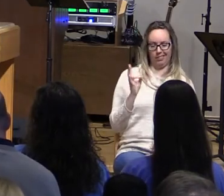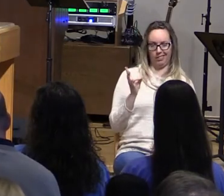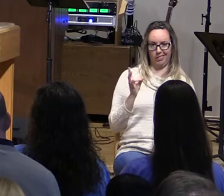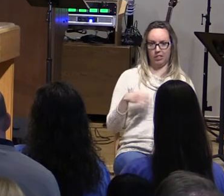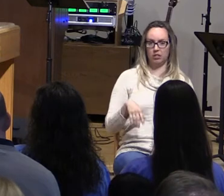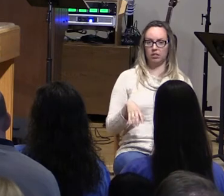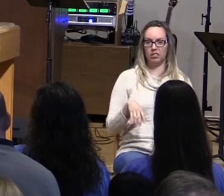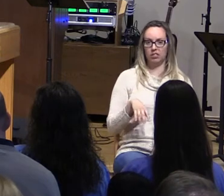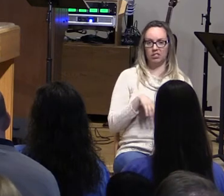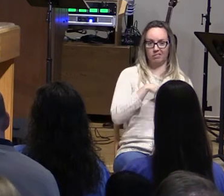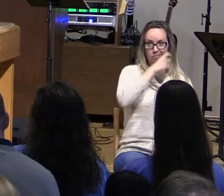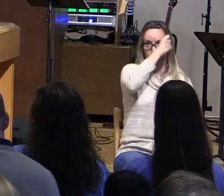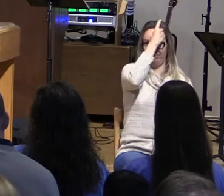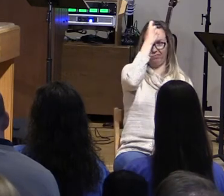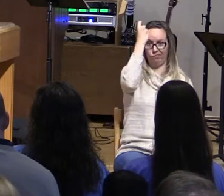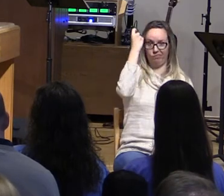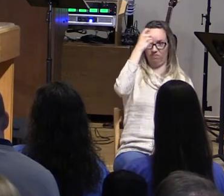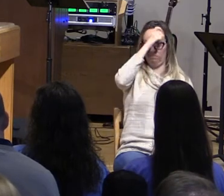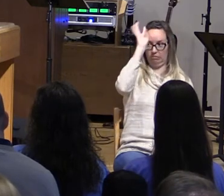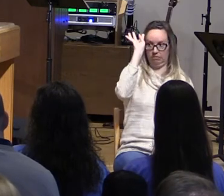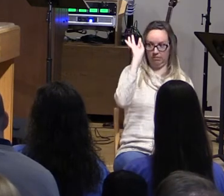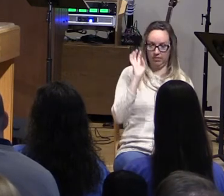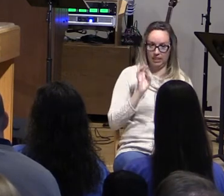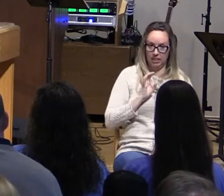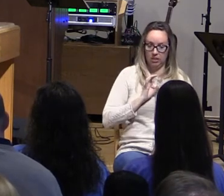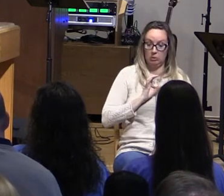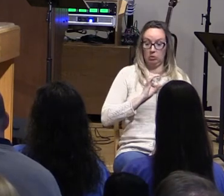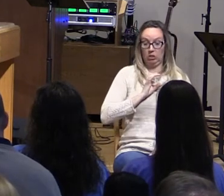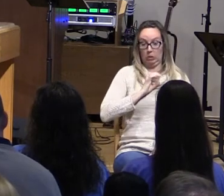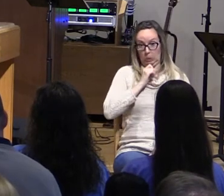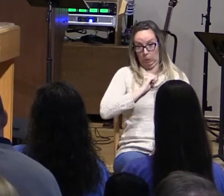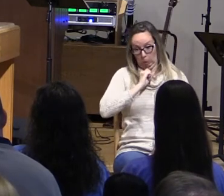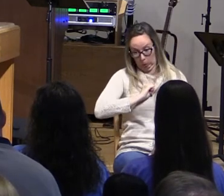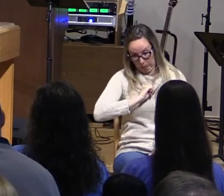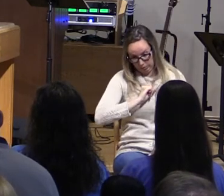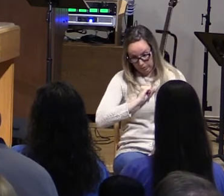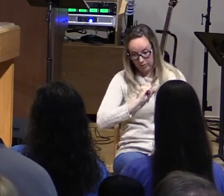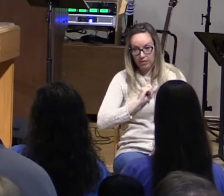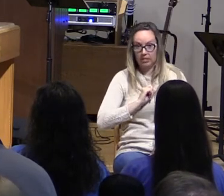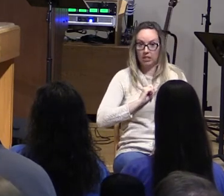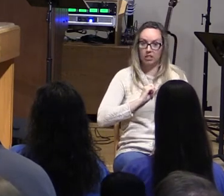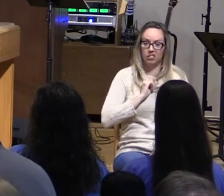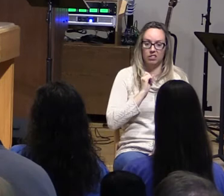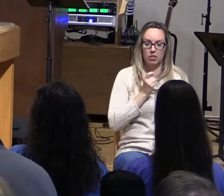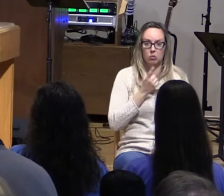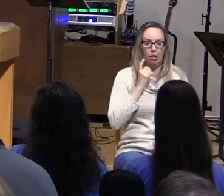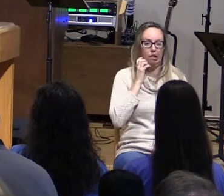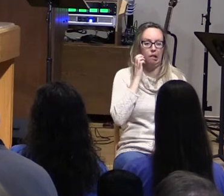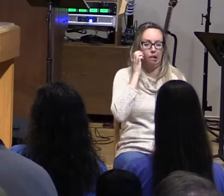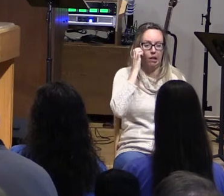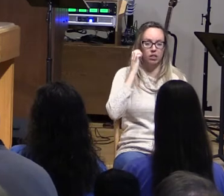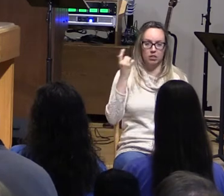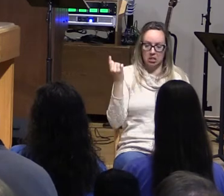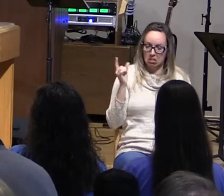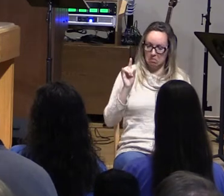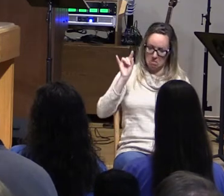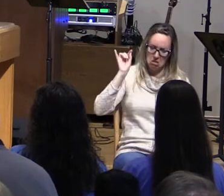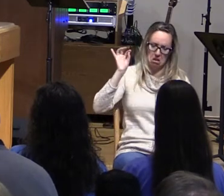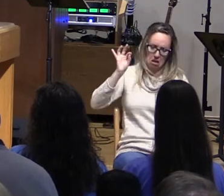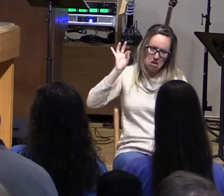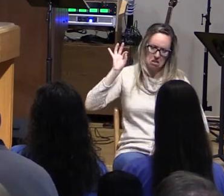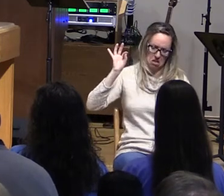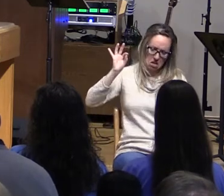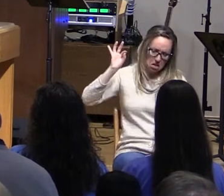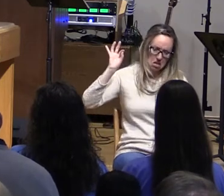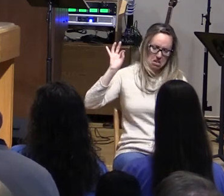few strands of hair. He was hanging on. And had a ruddy complexion, and he was up there, and he was preaching